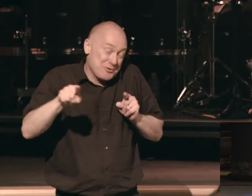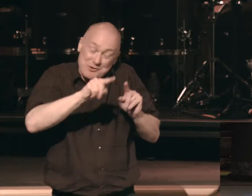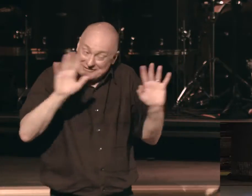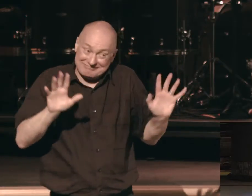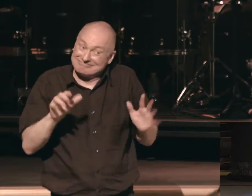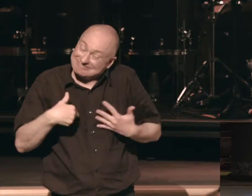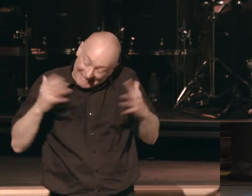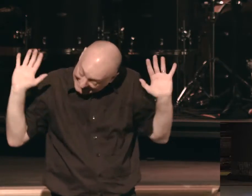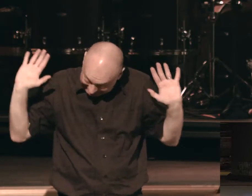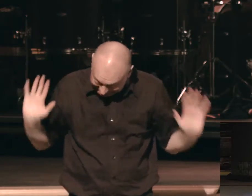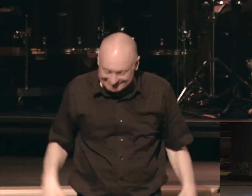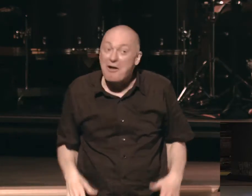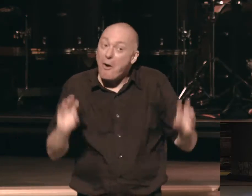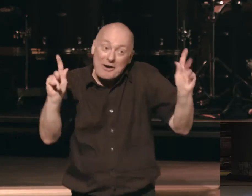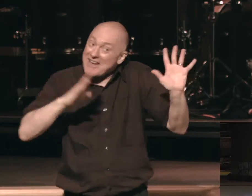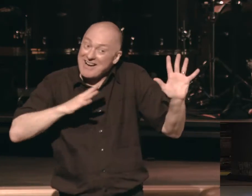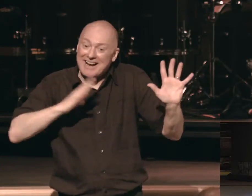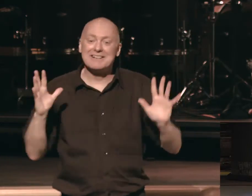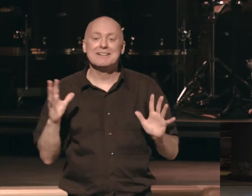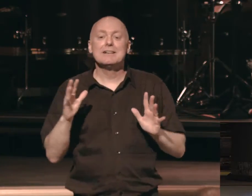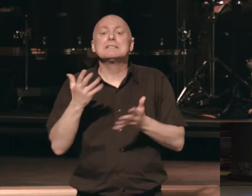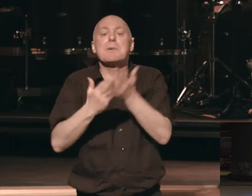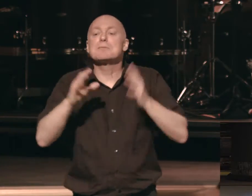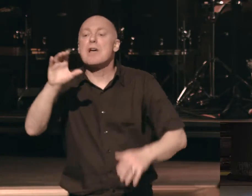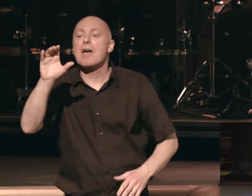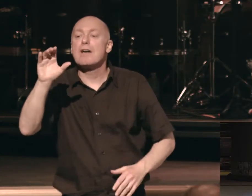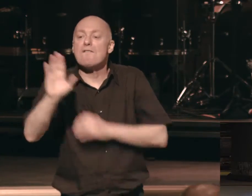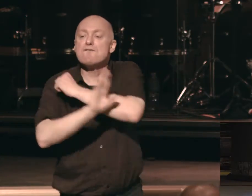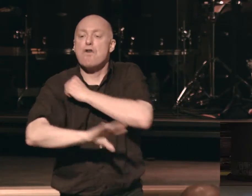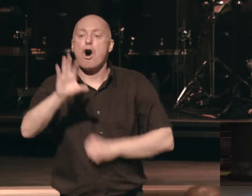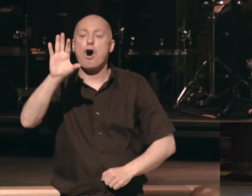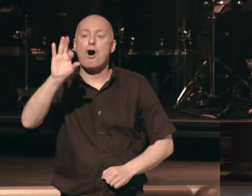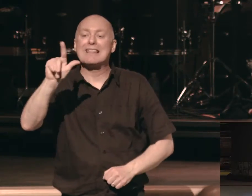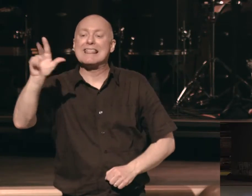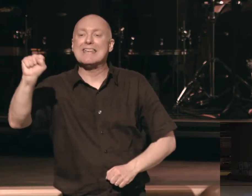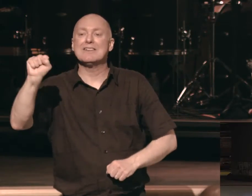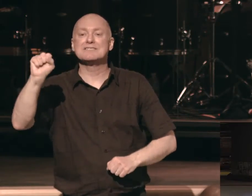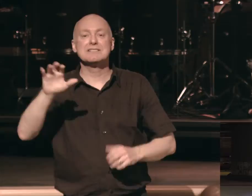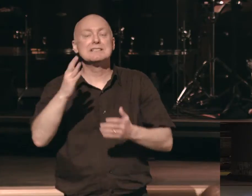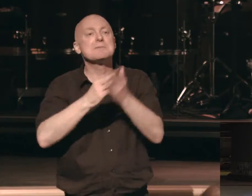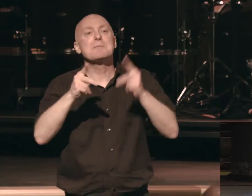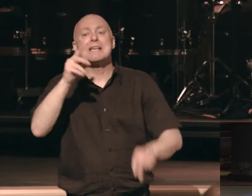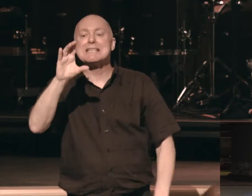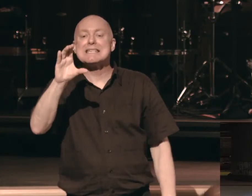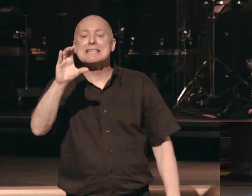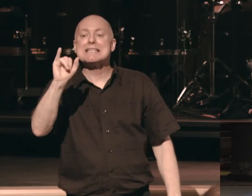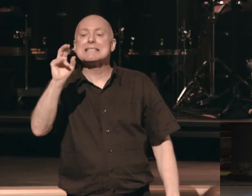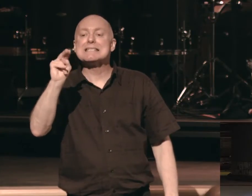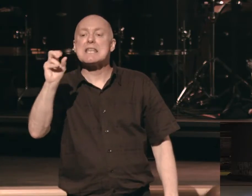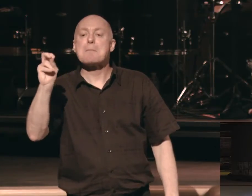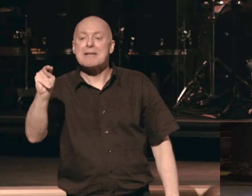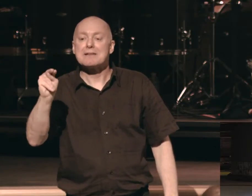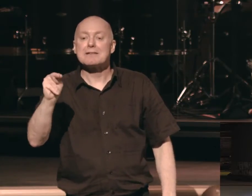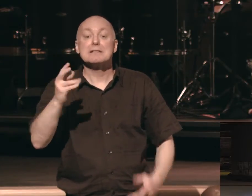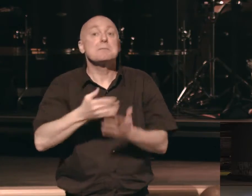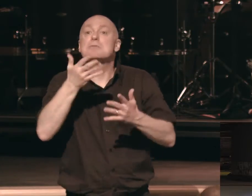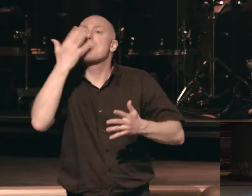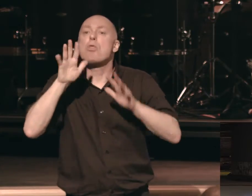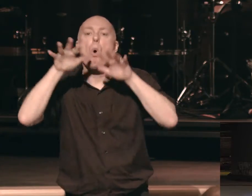really sure about that one, but anyways, okay. Someone said autumn leaves. Someone said cinnamon. Someone else said the